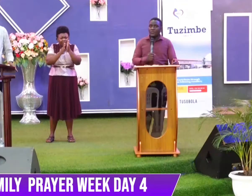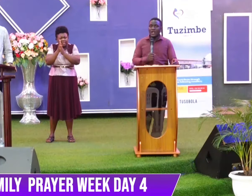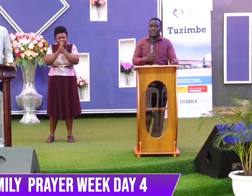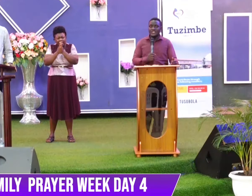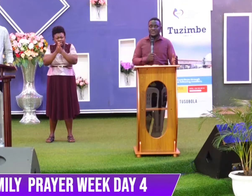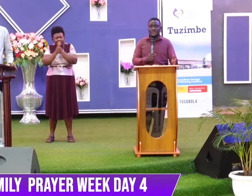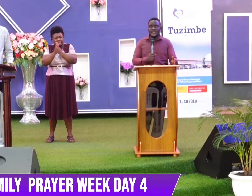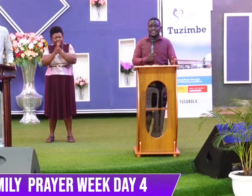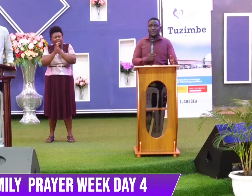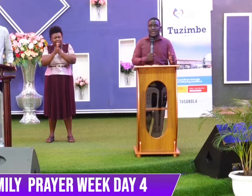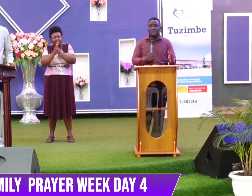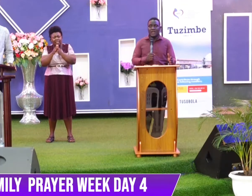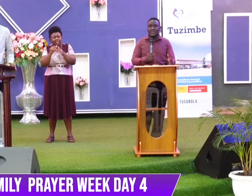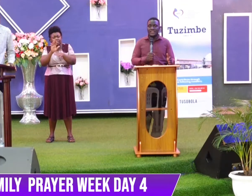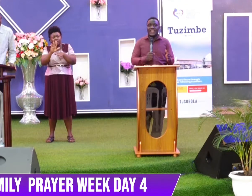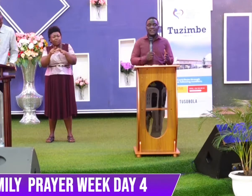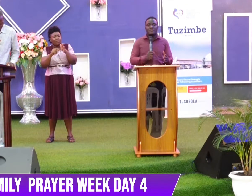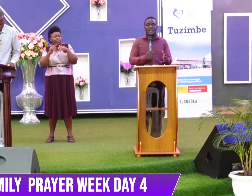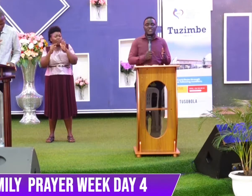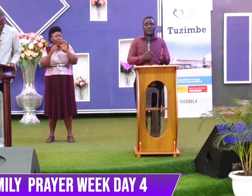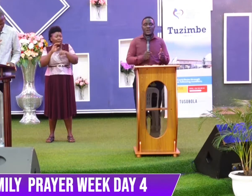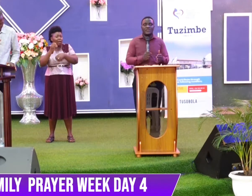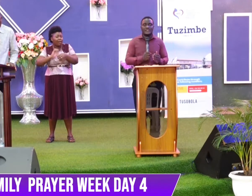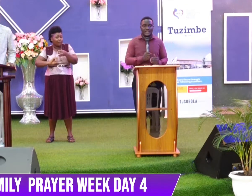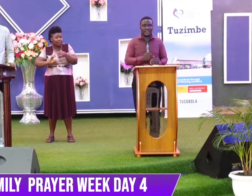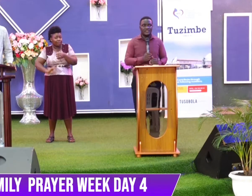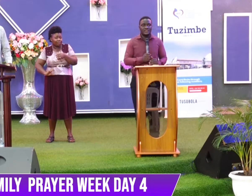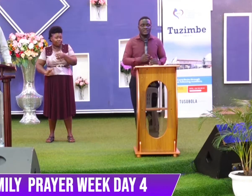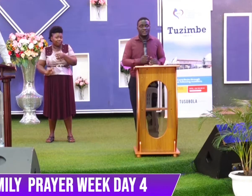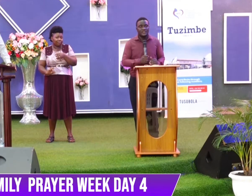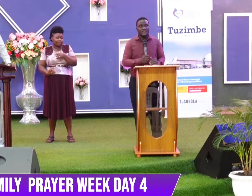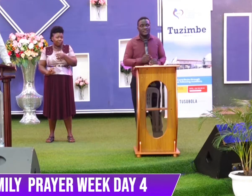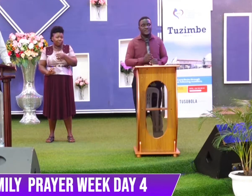When the world is reflecting or admiring, they admire your